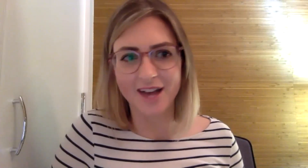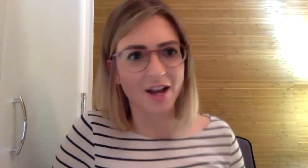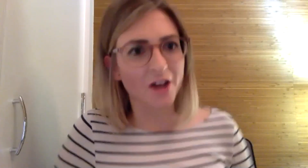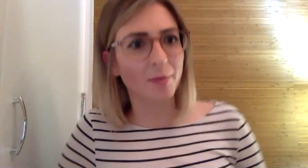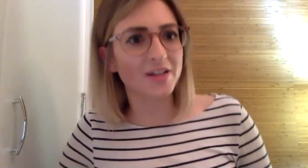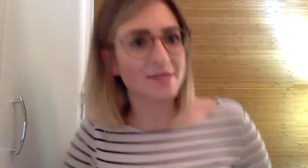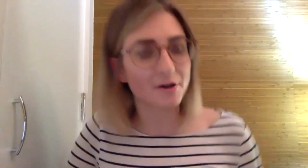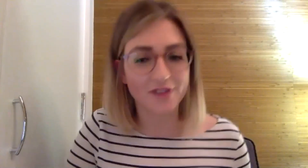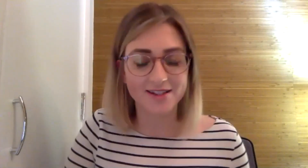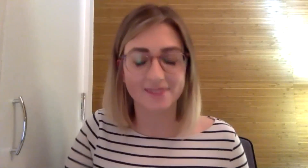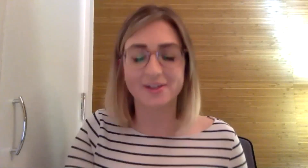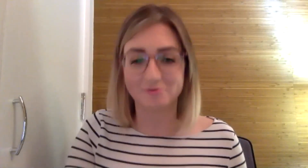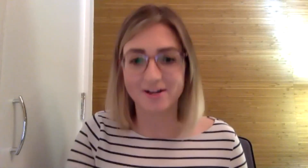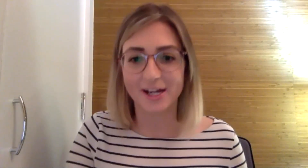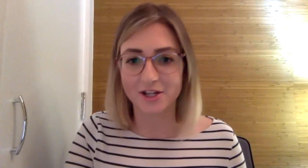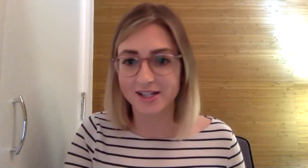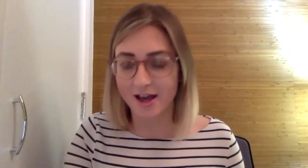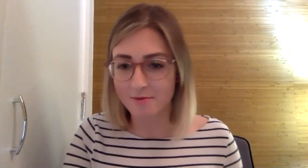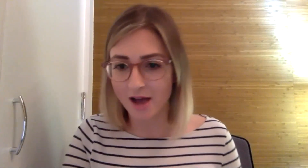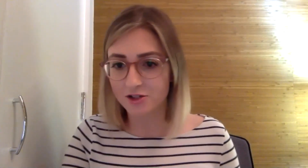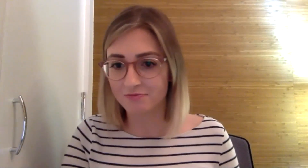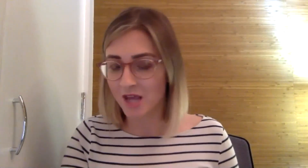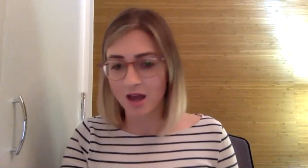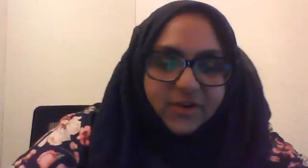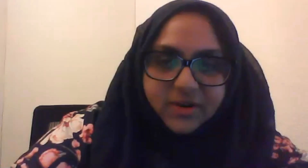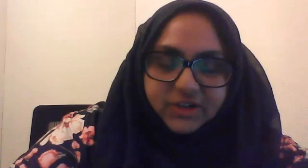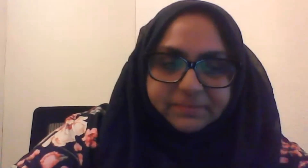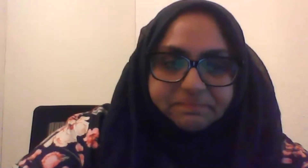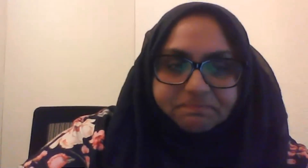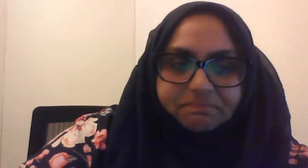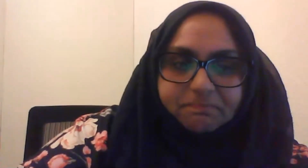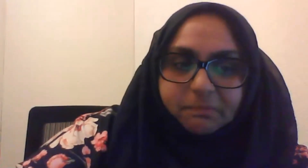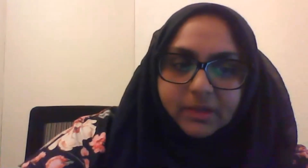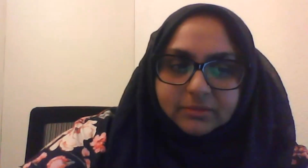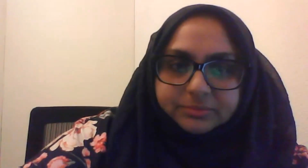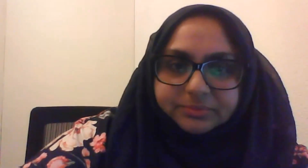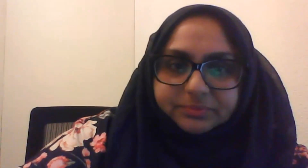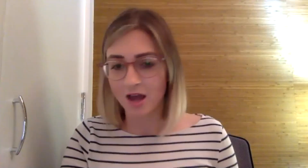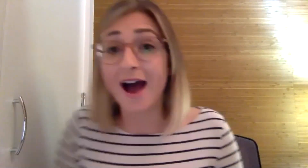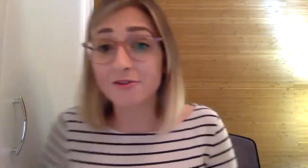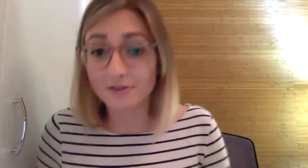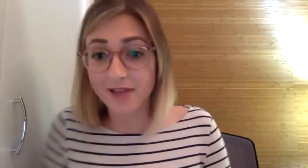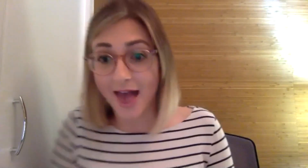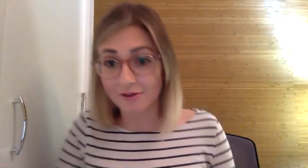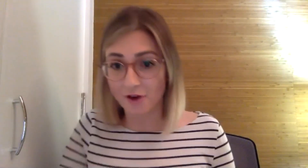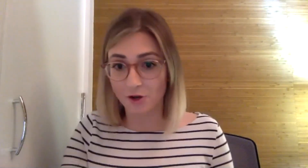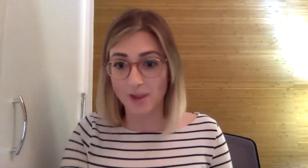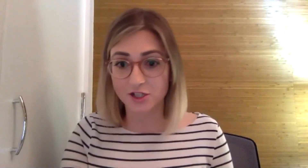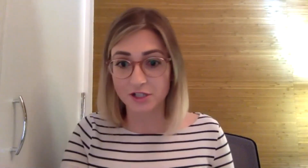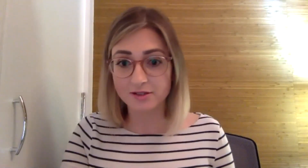I learned a couple of things myself there, so that's really good. No worries. Thanks very much, Holly. That's fine. I don't think we have any further